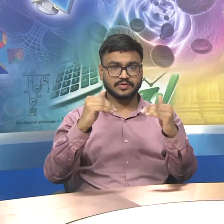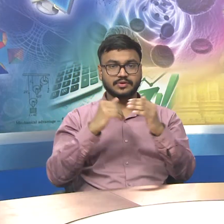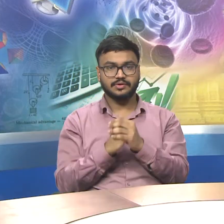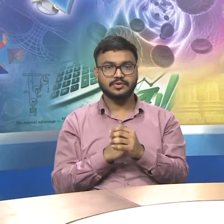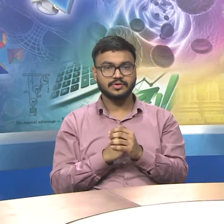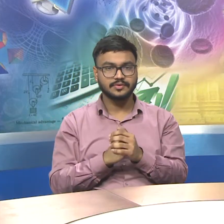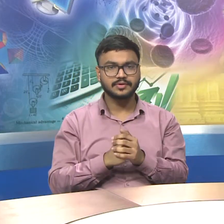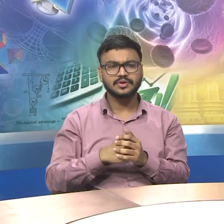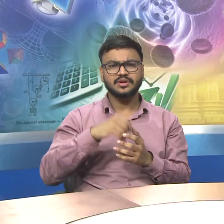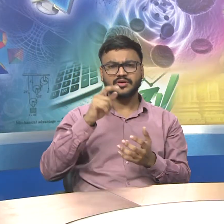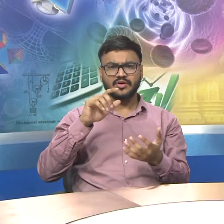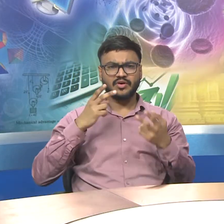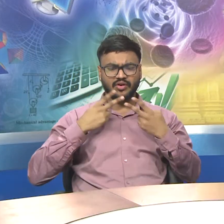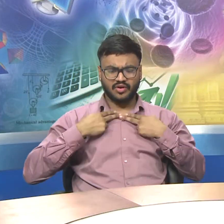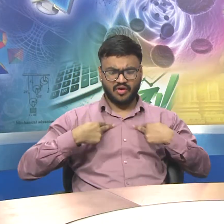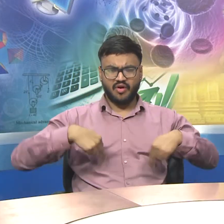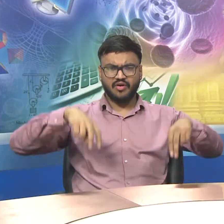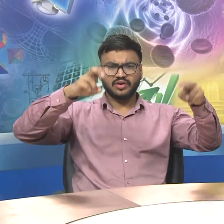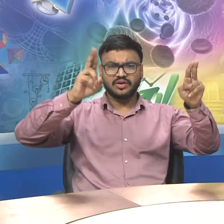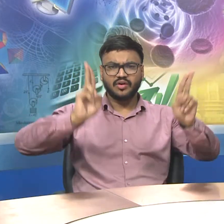Next is court.